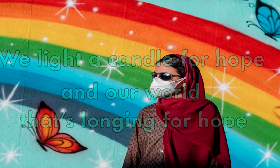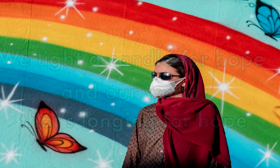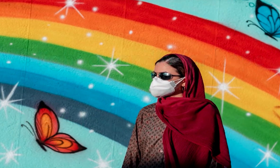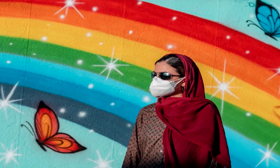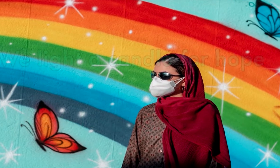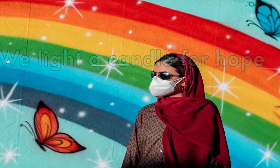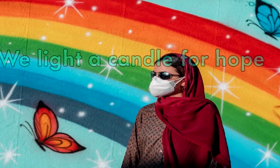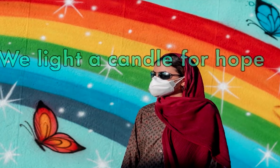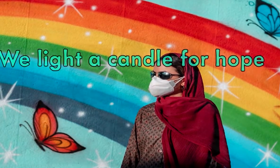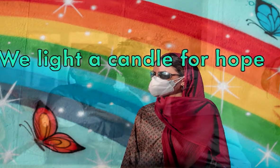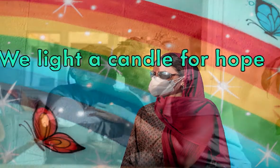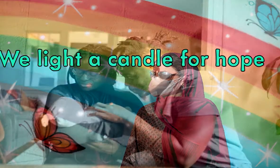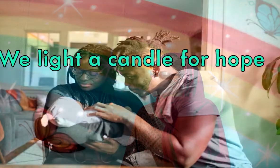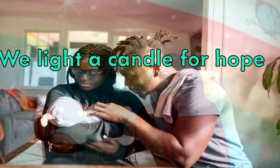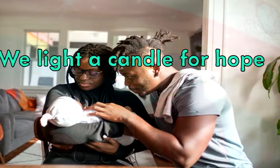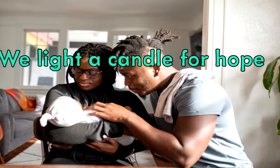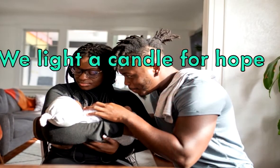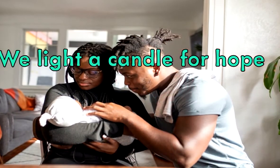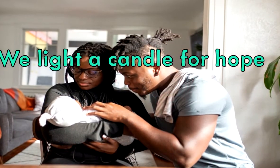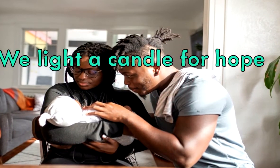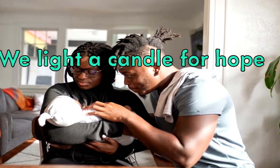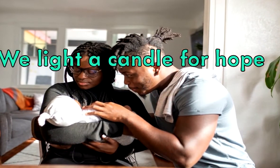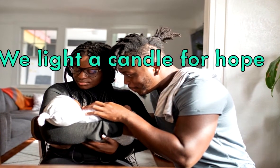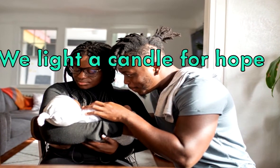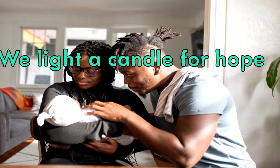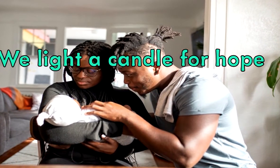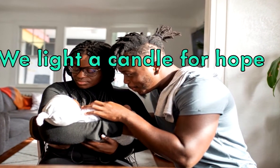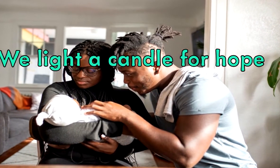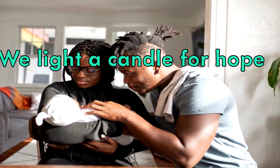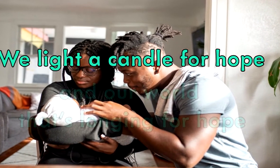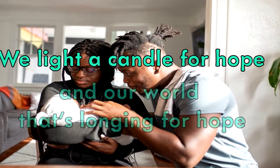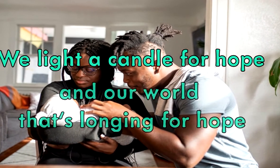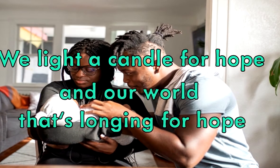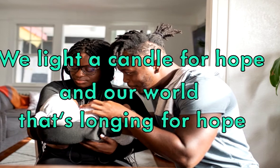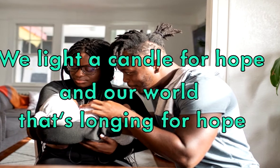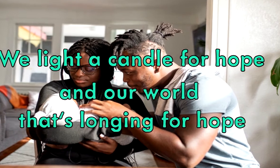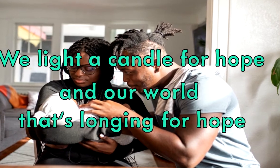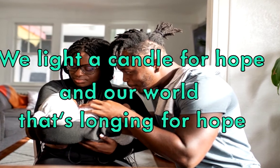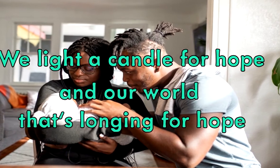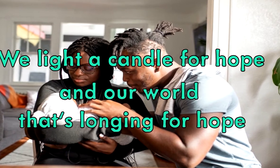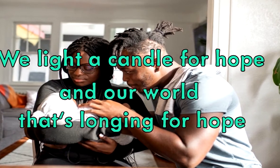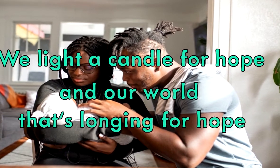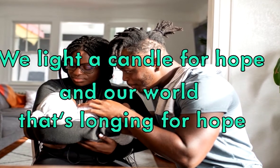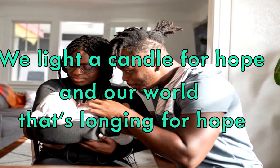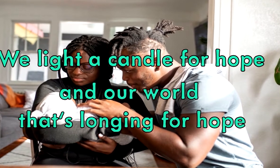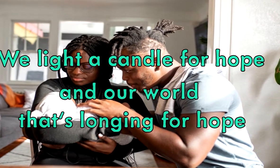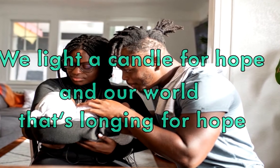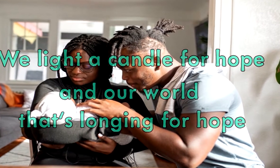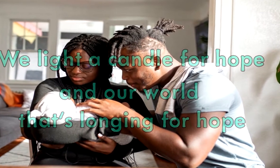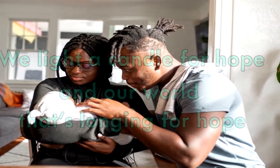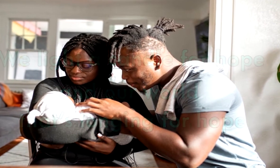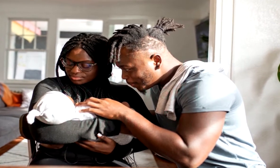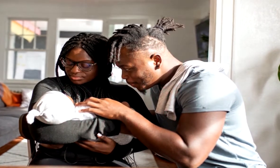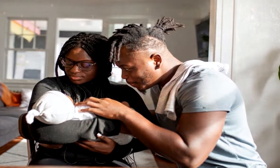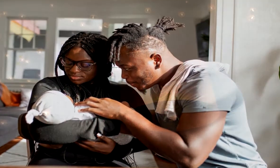hope. We light a candle for hope and a world that's